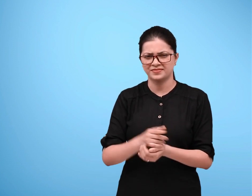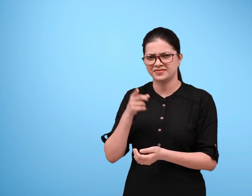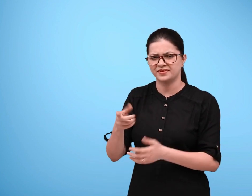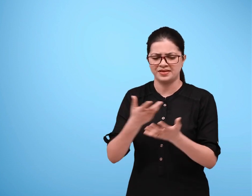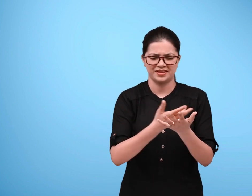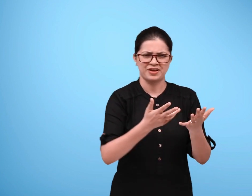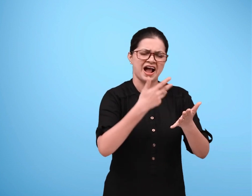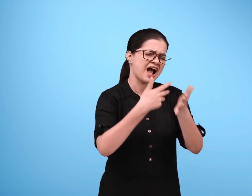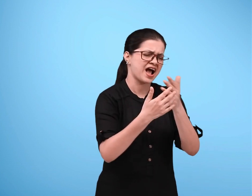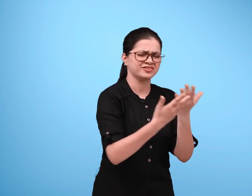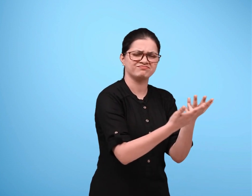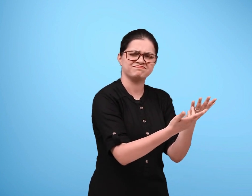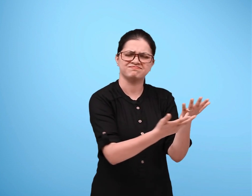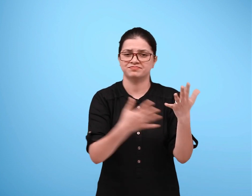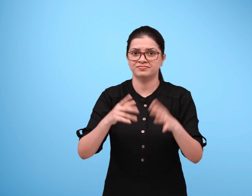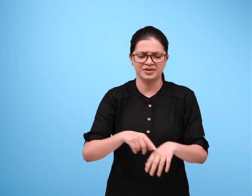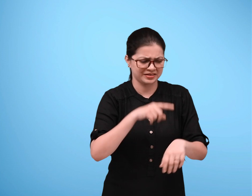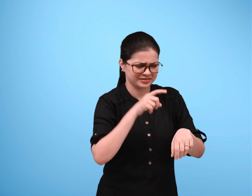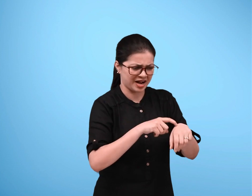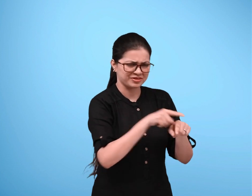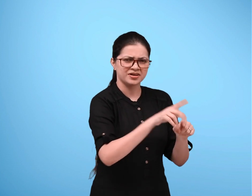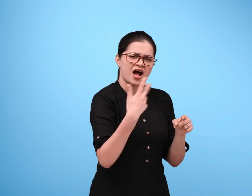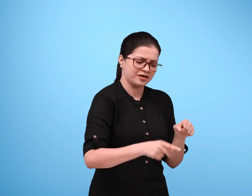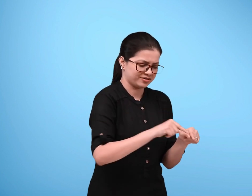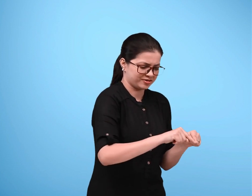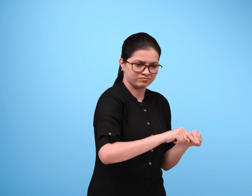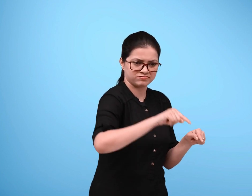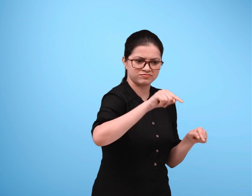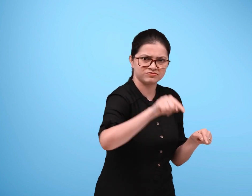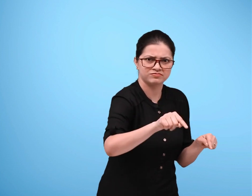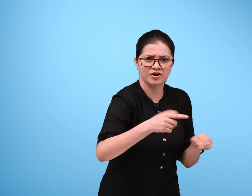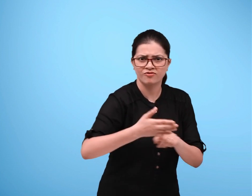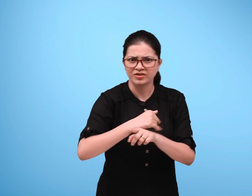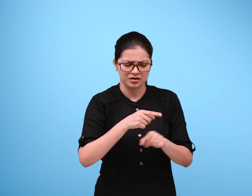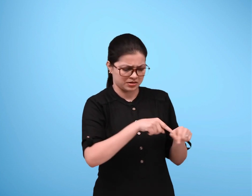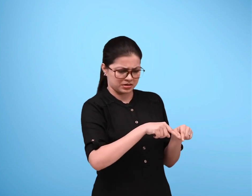The change in this position can be determined through distance measurements.